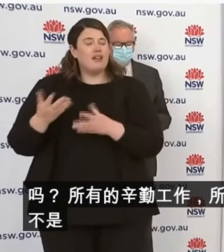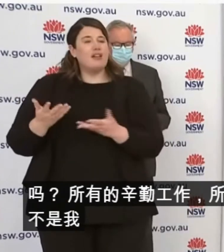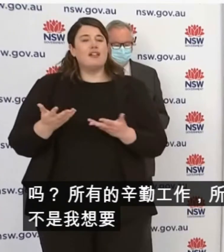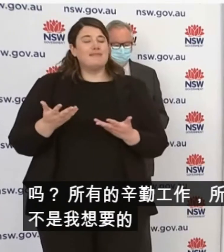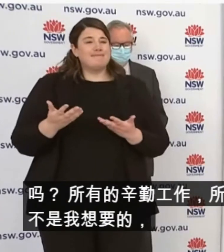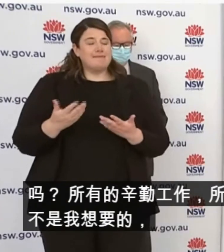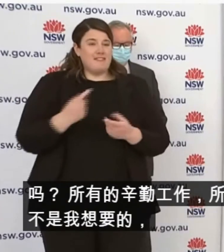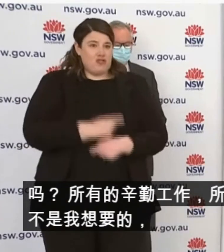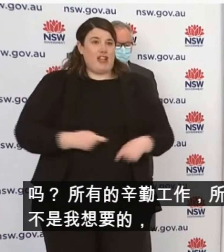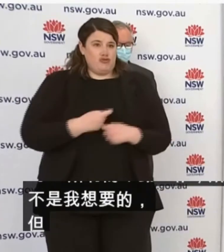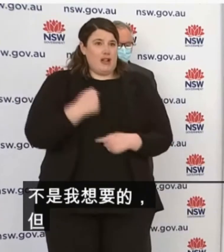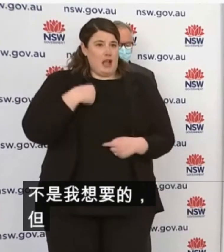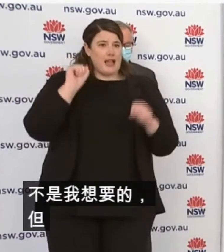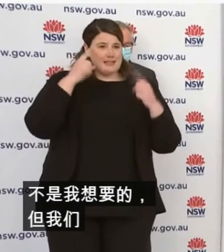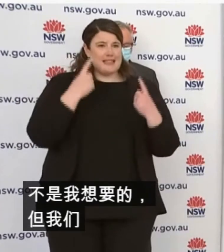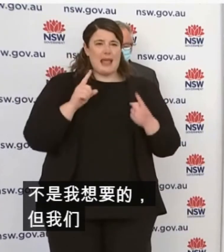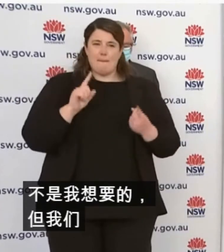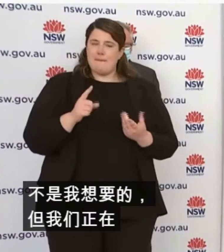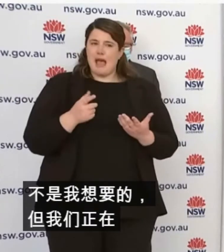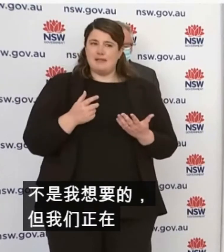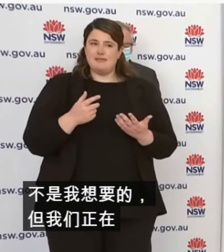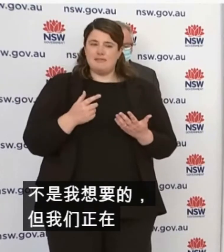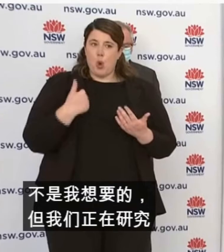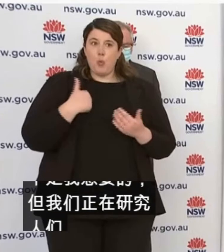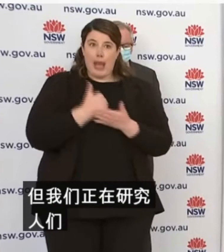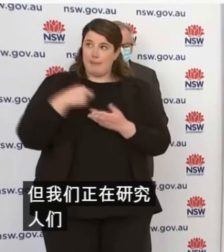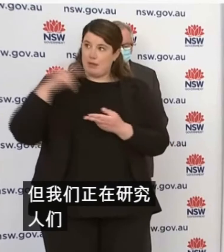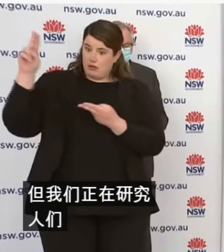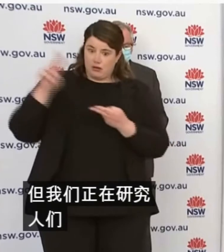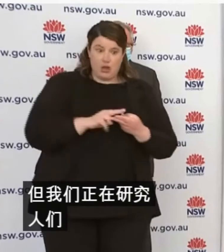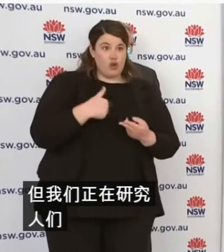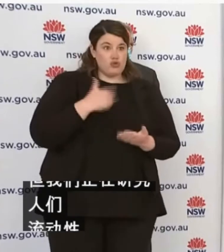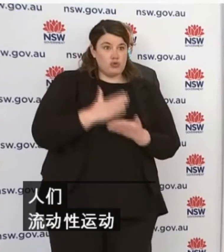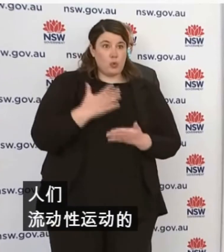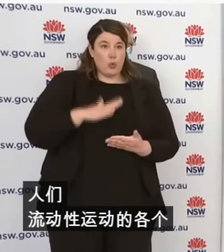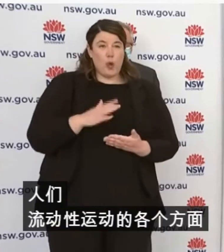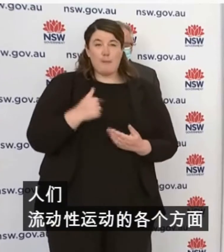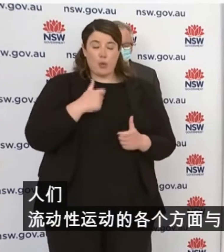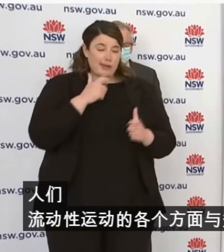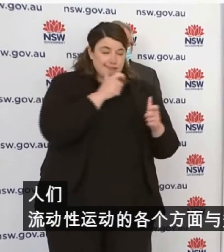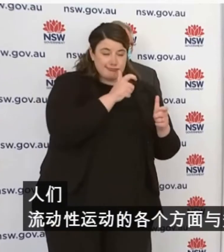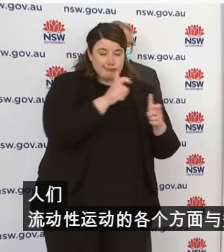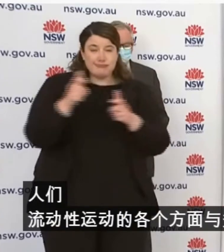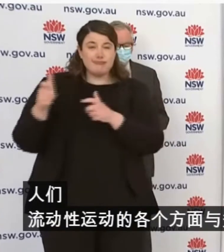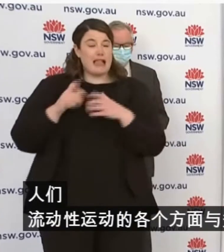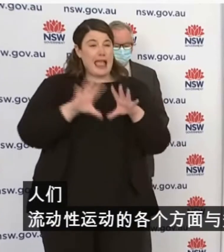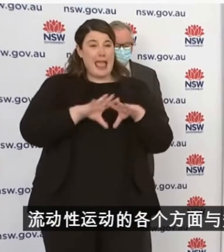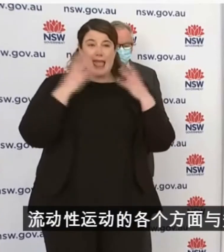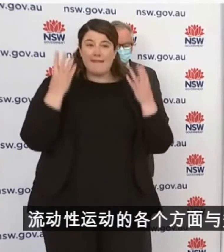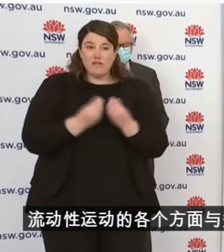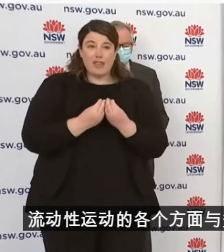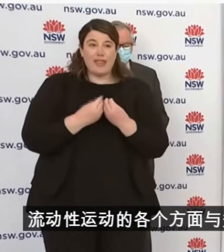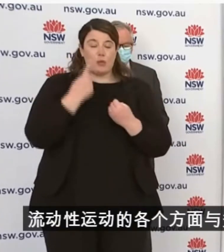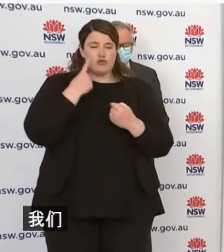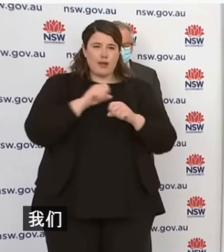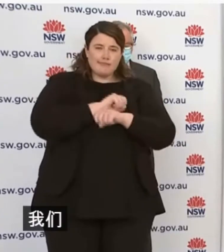where I'd like it to be, but we are looking at every aspect of people's mobilities, movements, working with multicultural